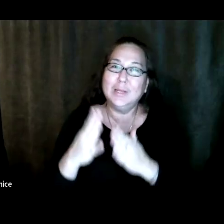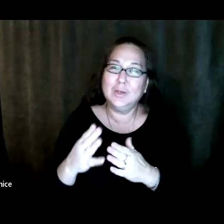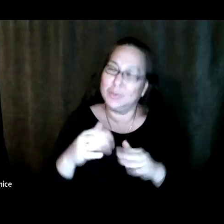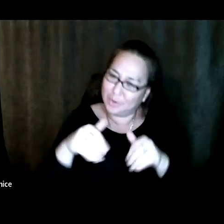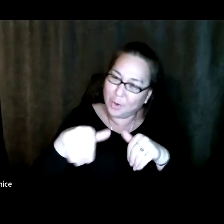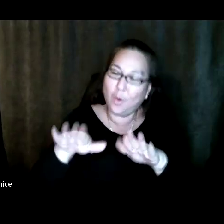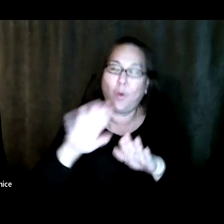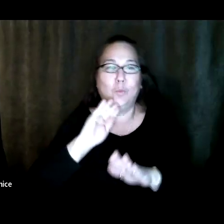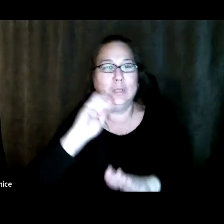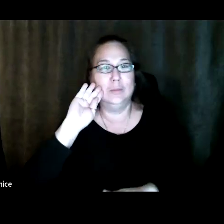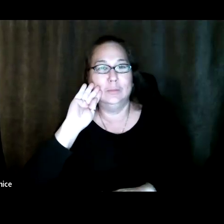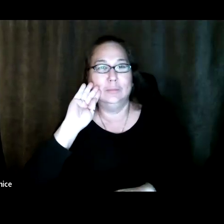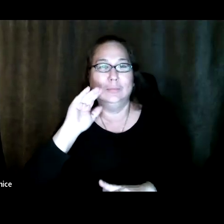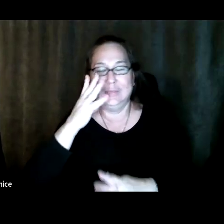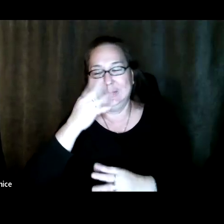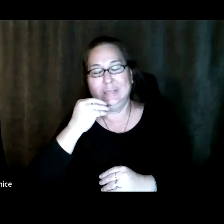you very much.